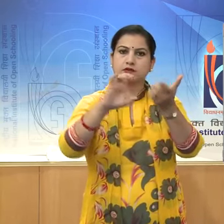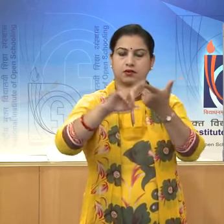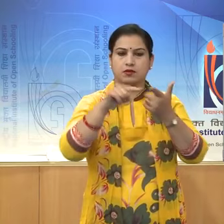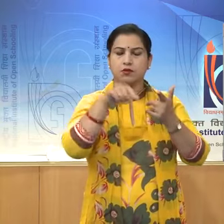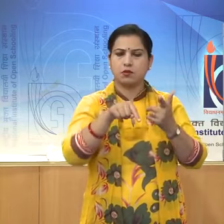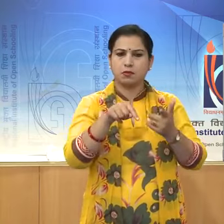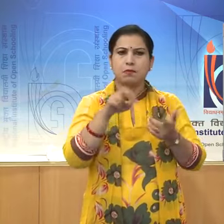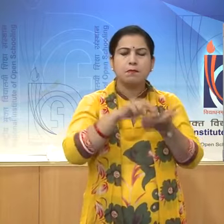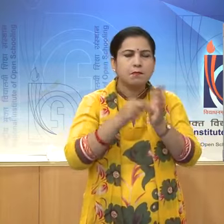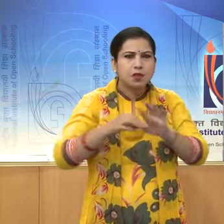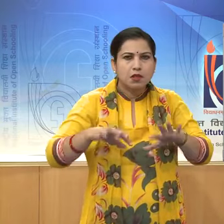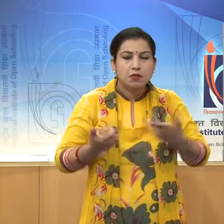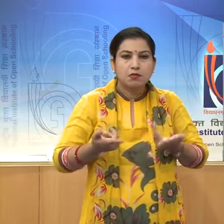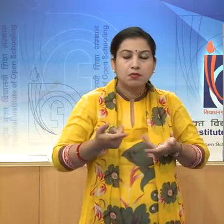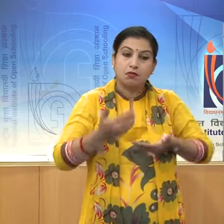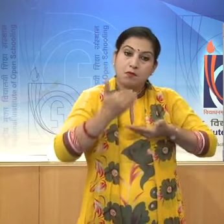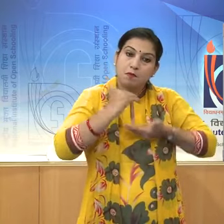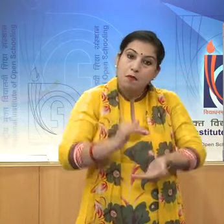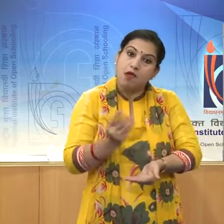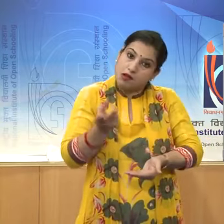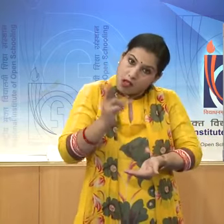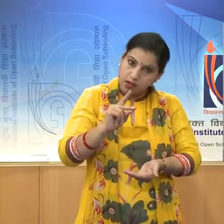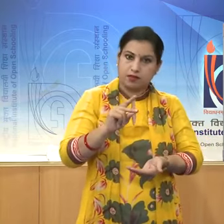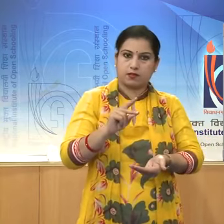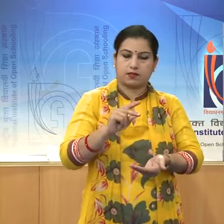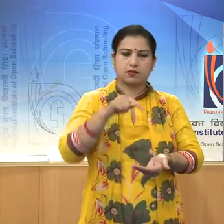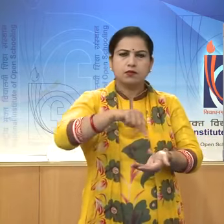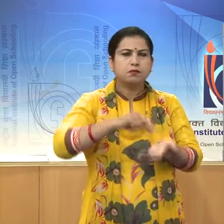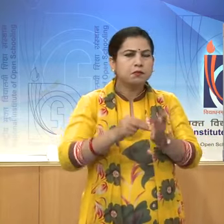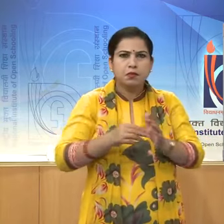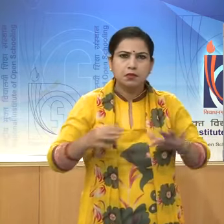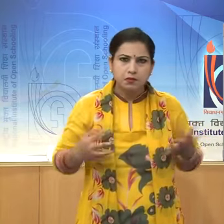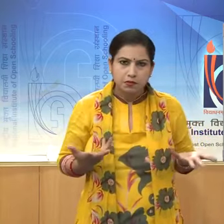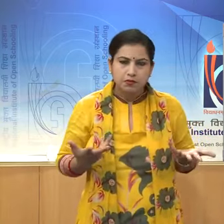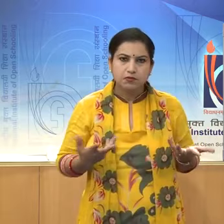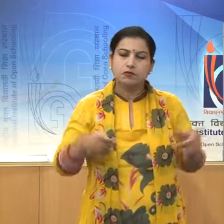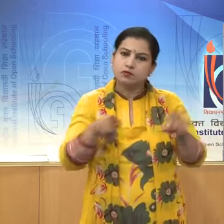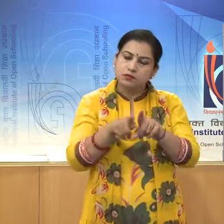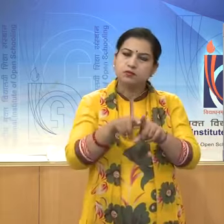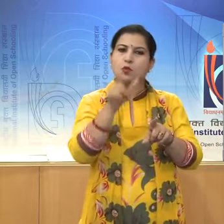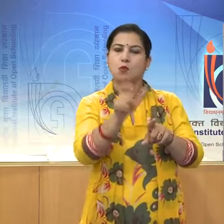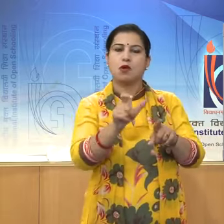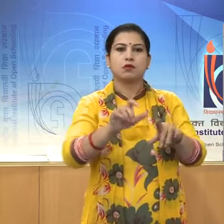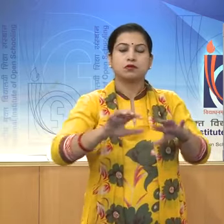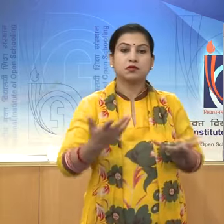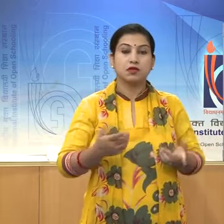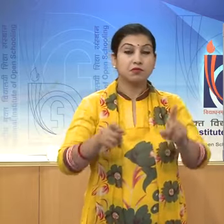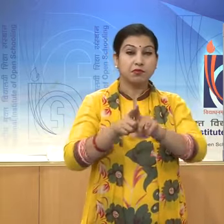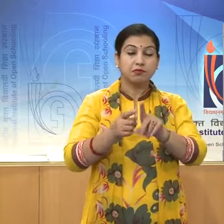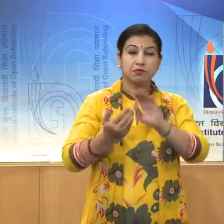Renaissance is a word which means rebirth. Thus, it stands to depict